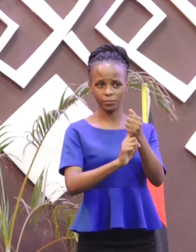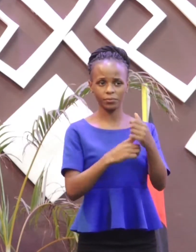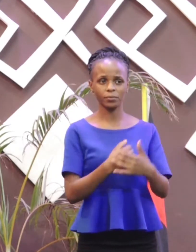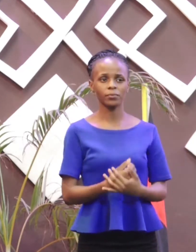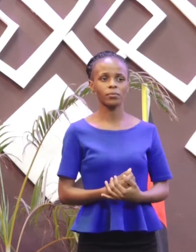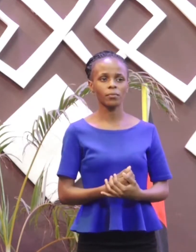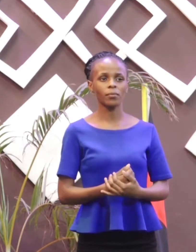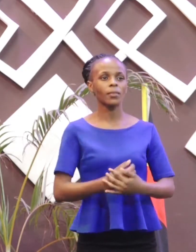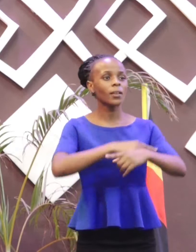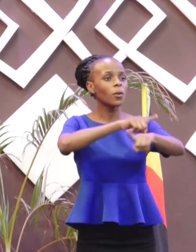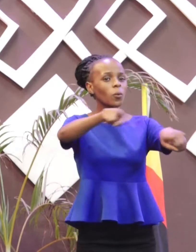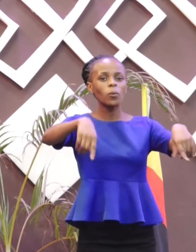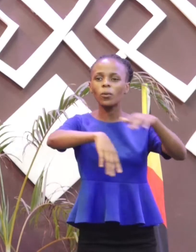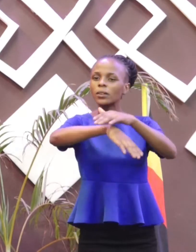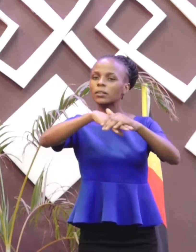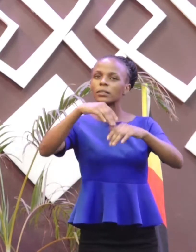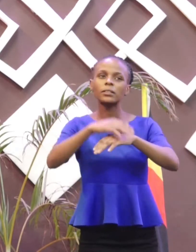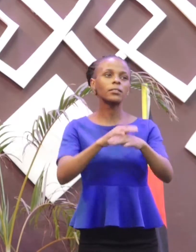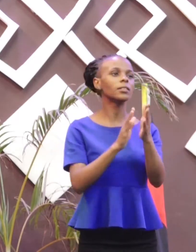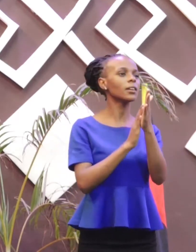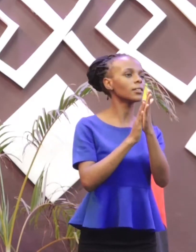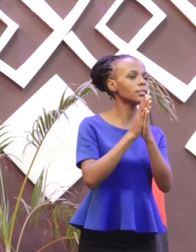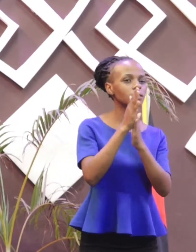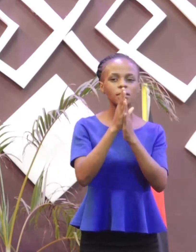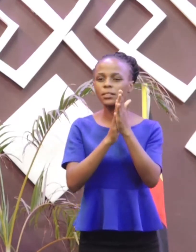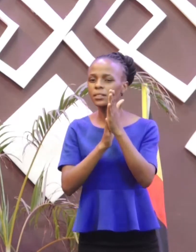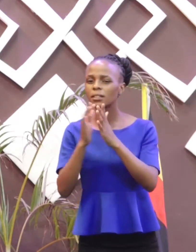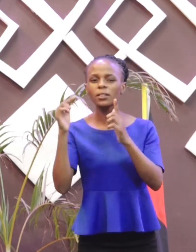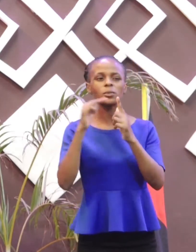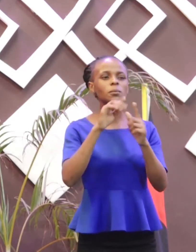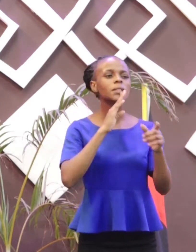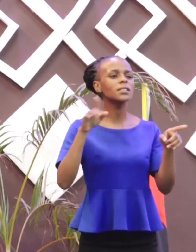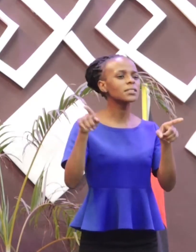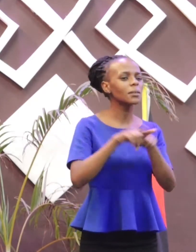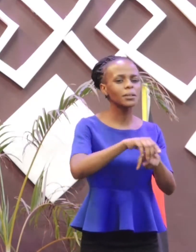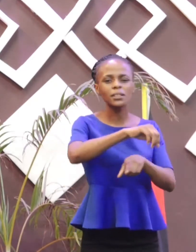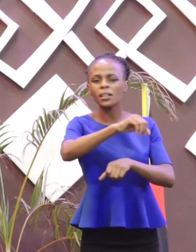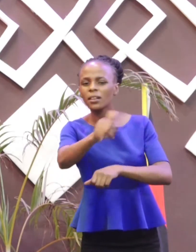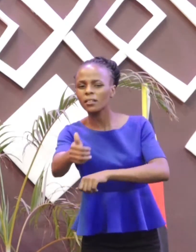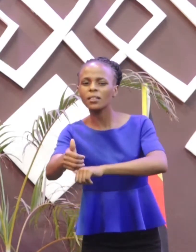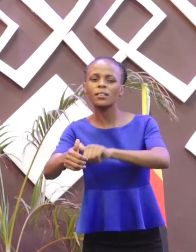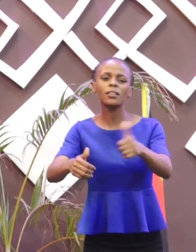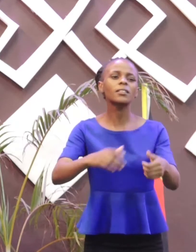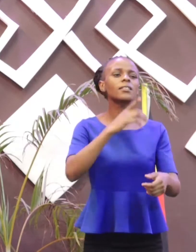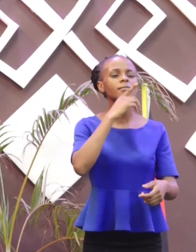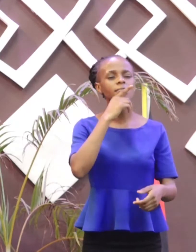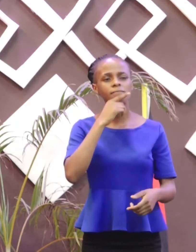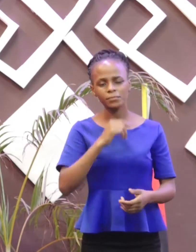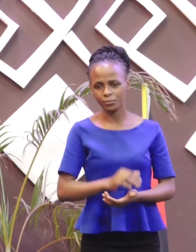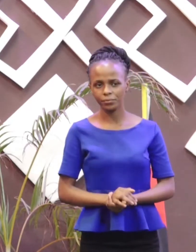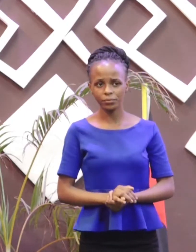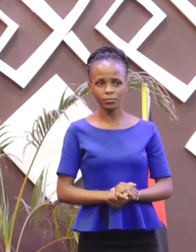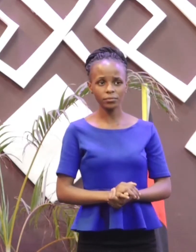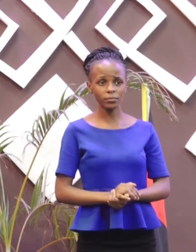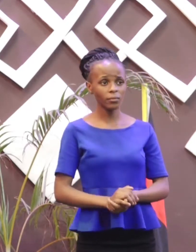okutuukako. We don't yearn to be like any man. Tetuyaayaana kufaanana bantu balala bonna oba muntu mulala